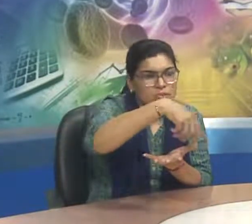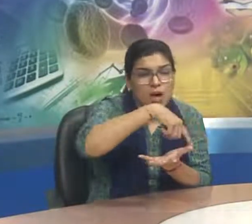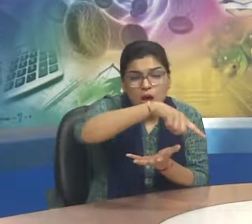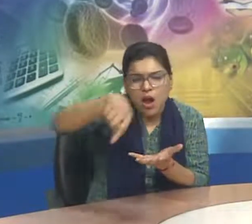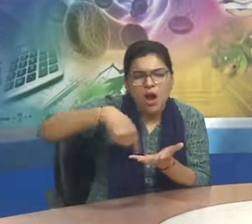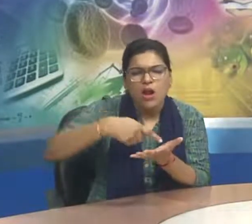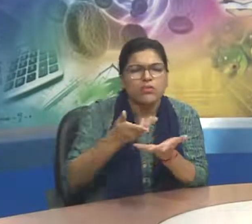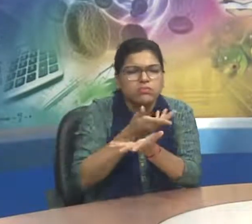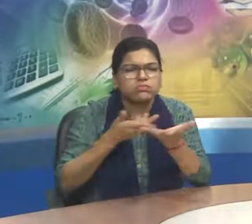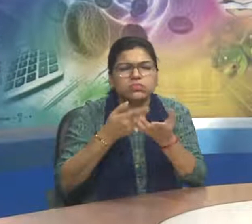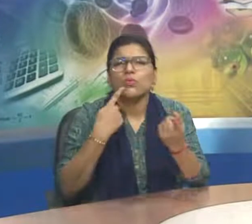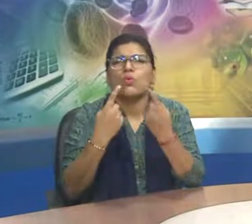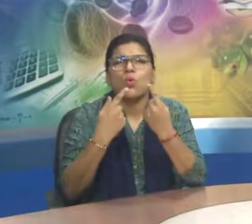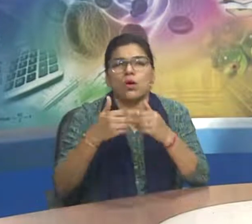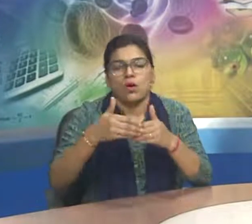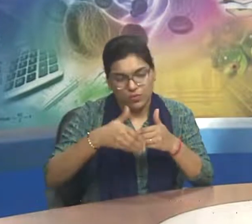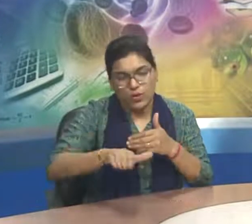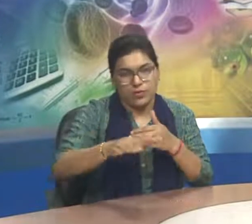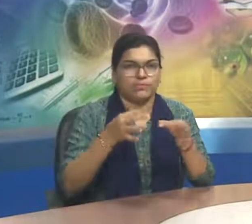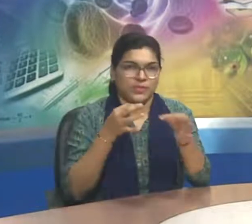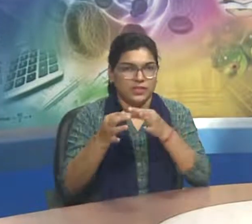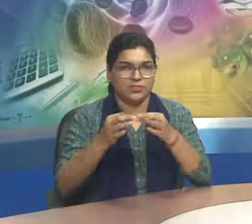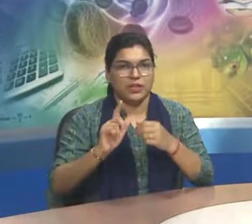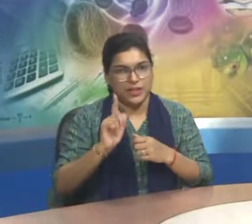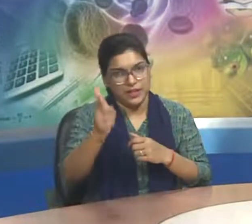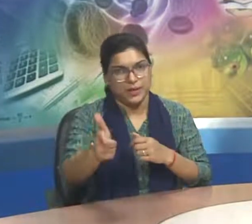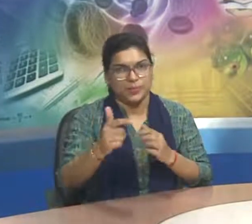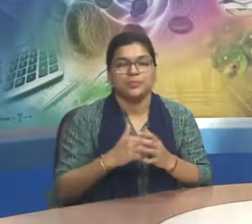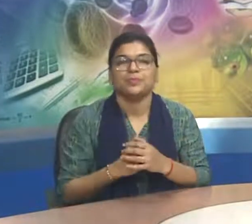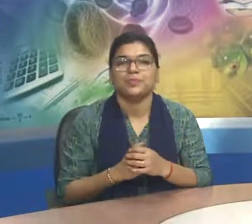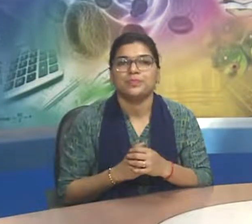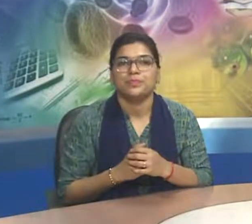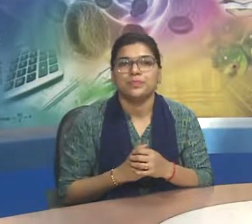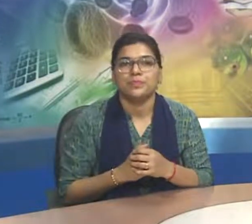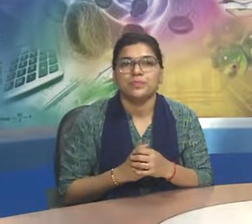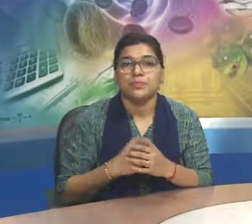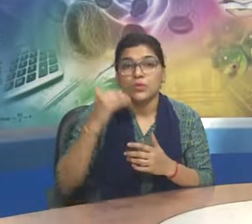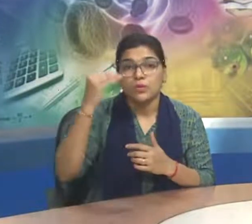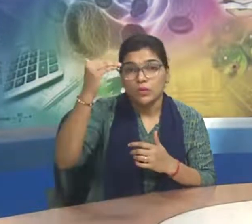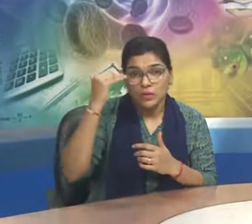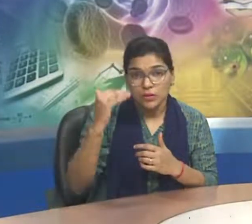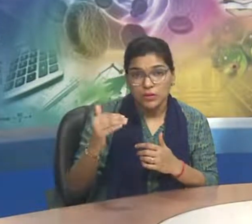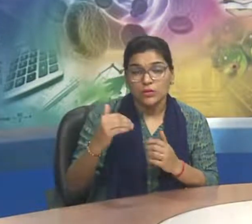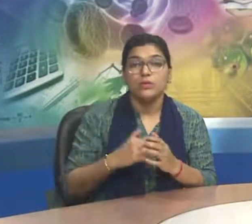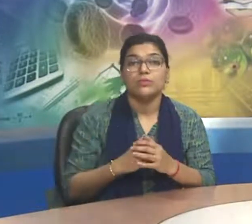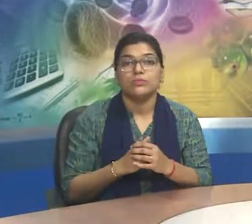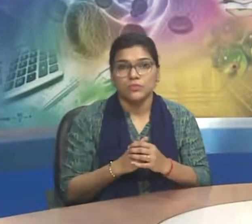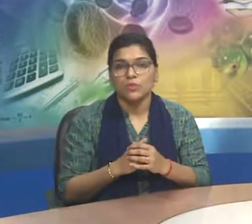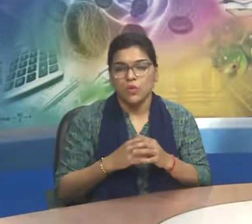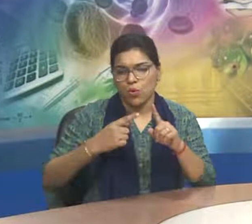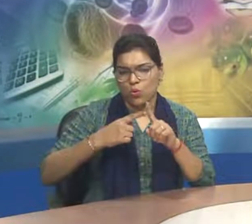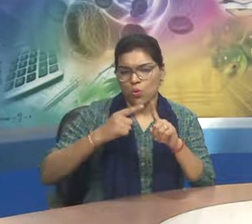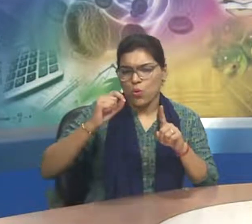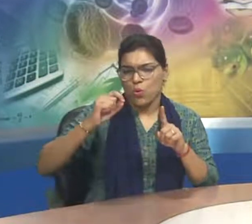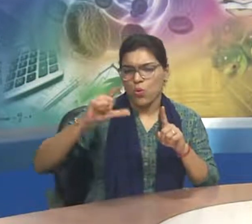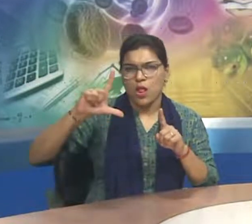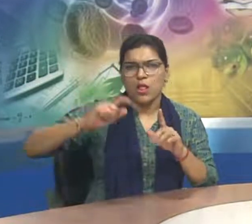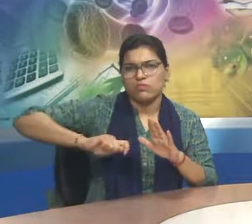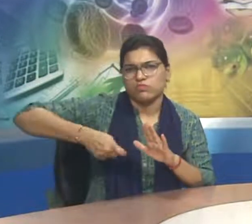discuss about all the primitive humans as hunters and gatherers. We will understand